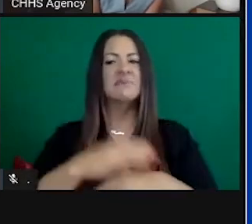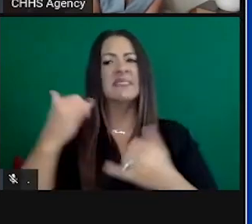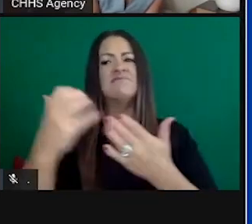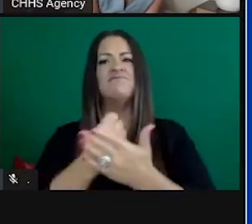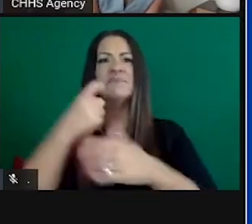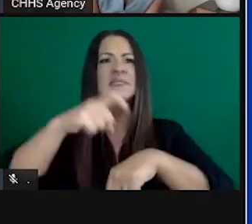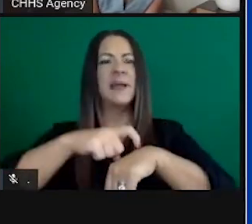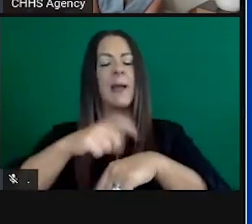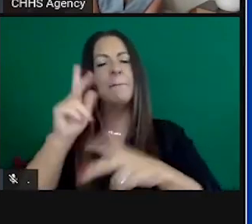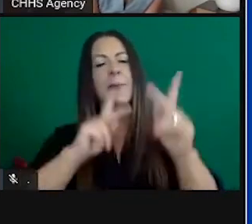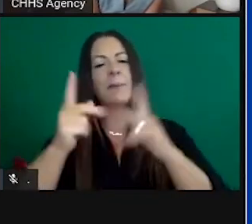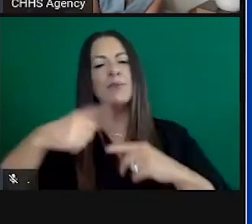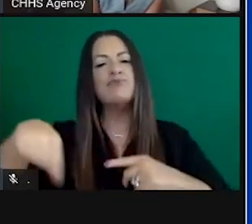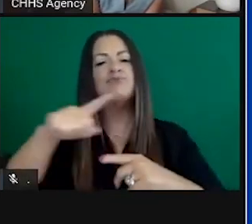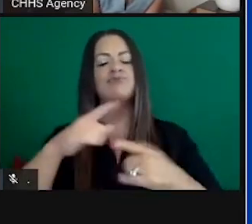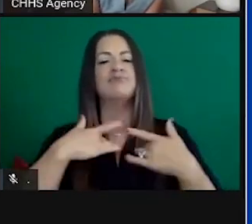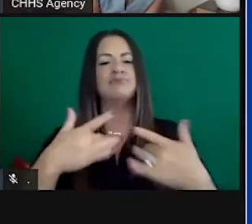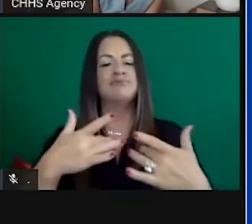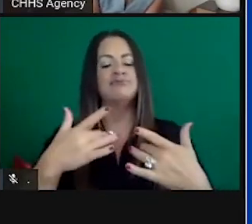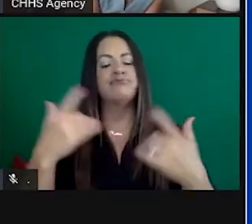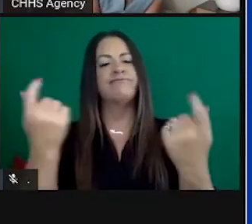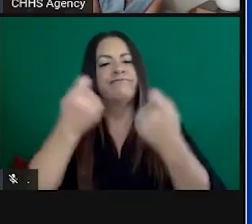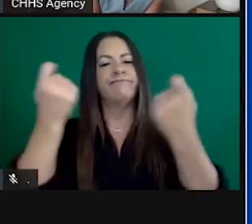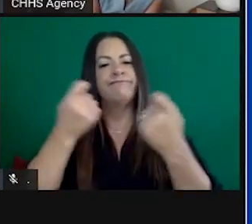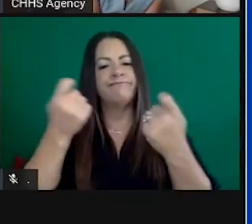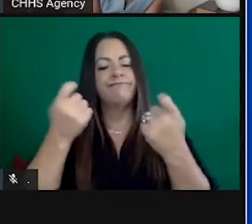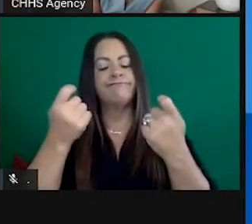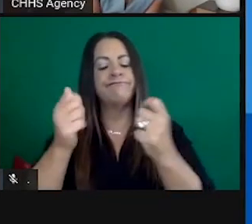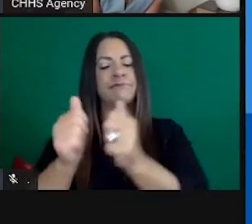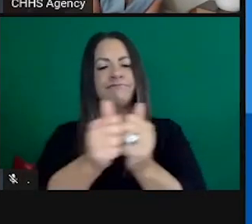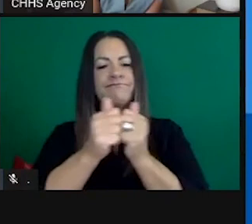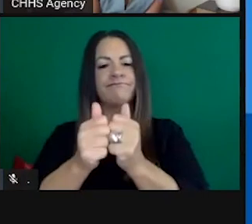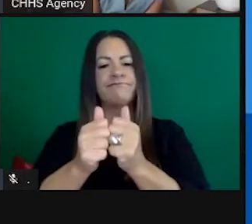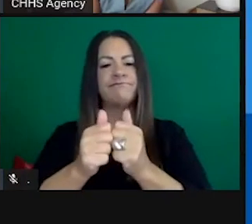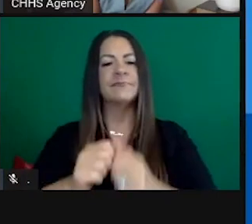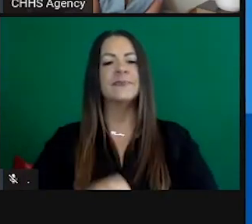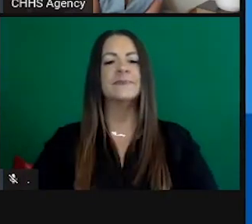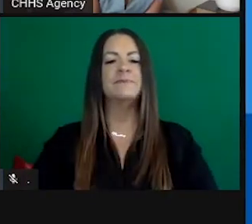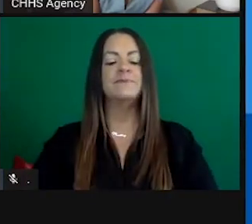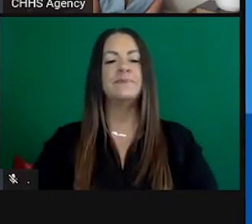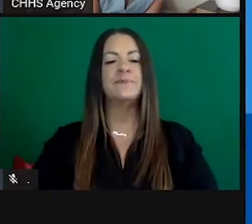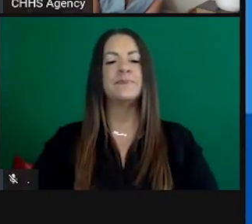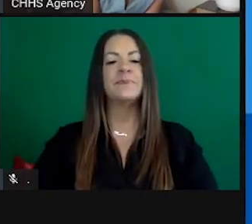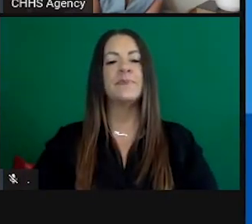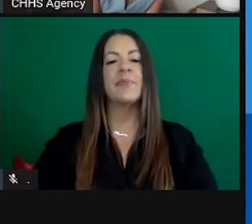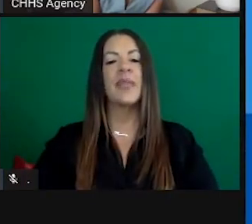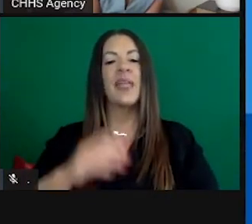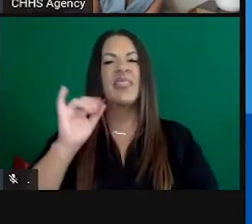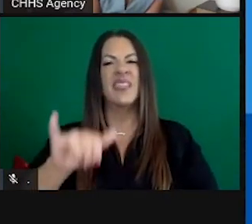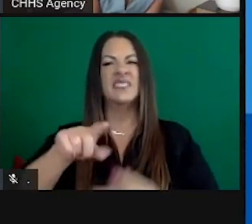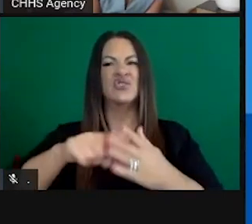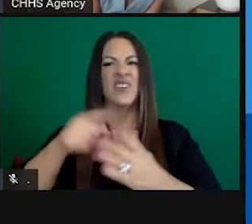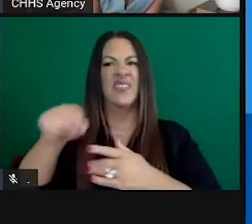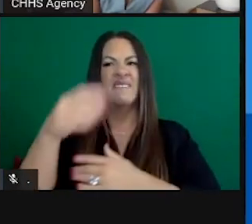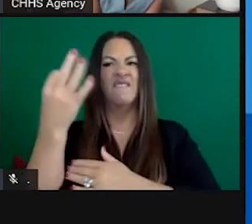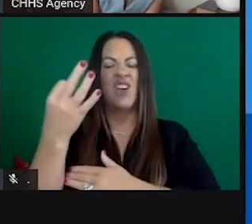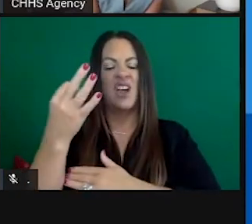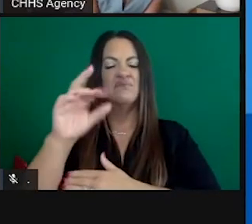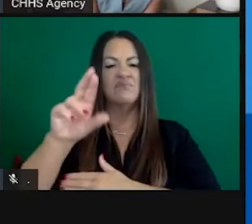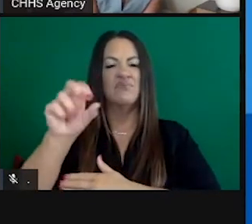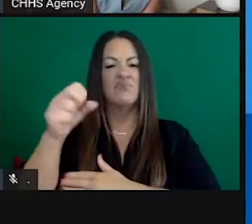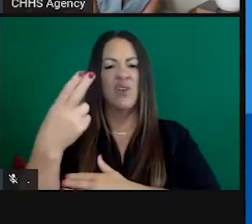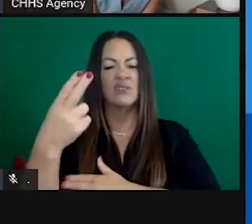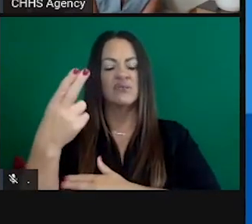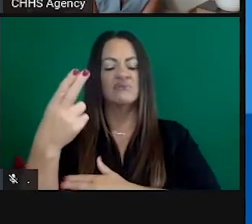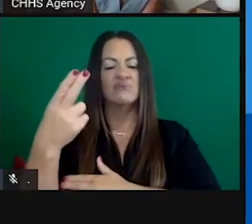to celebrate the new year and bring in Rosh Hashanah and Yom Kippur. And they do start Friday evening, and we want to remind